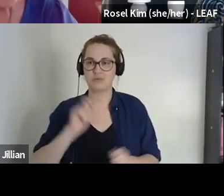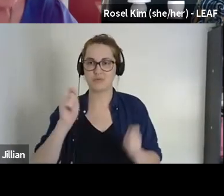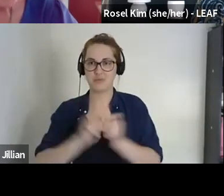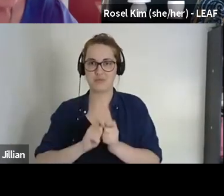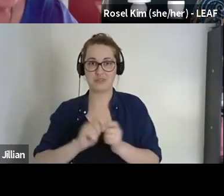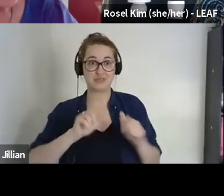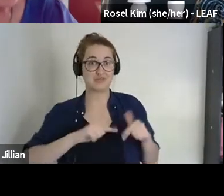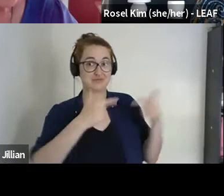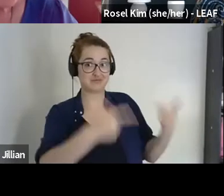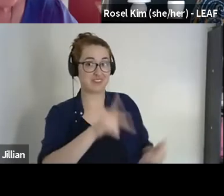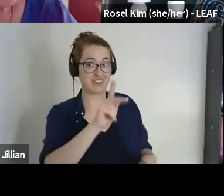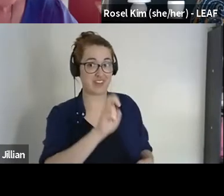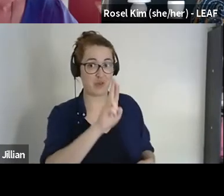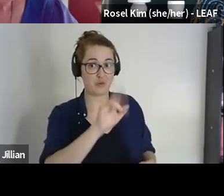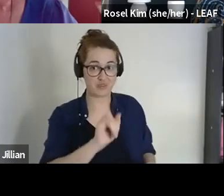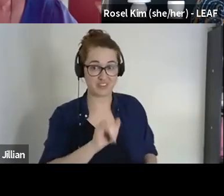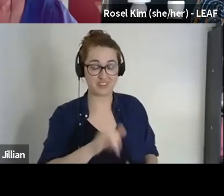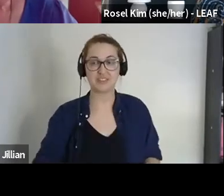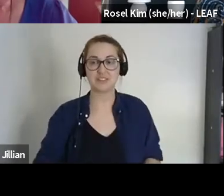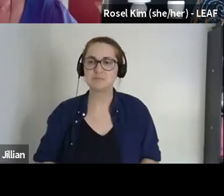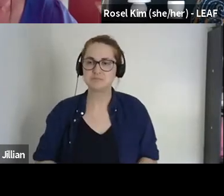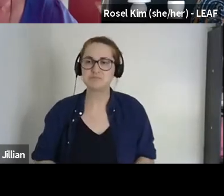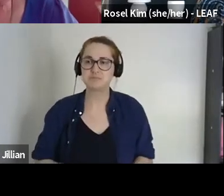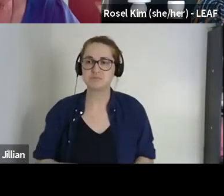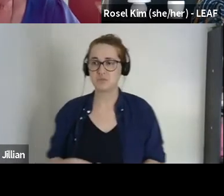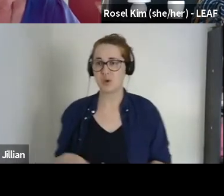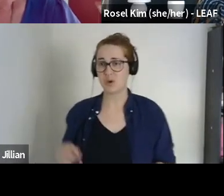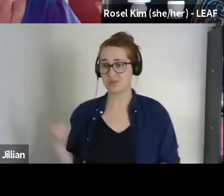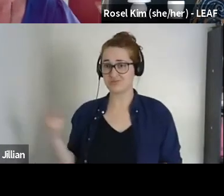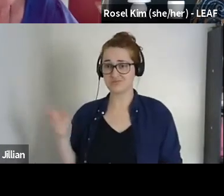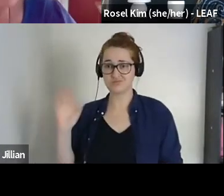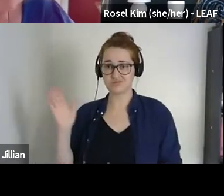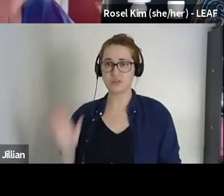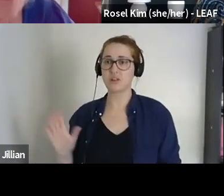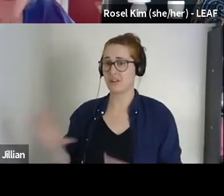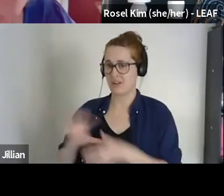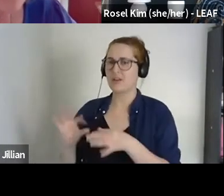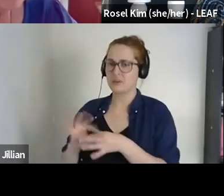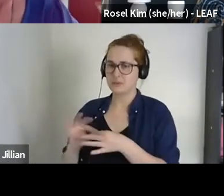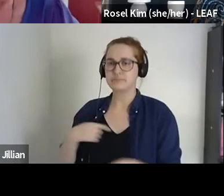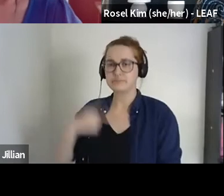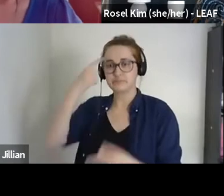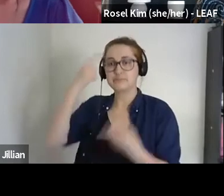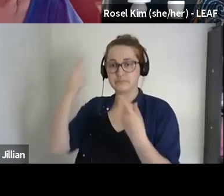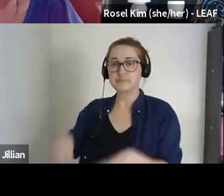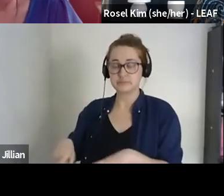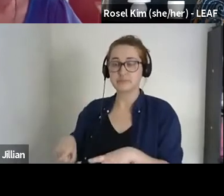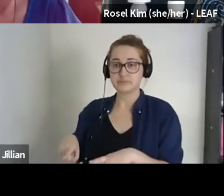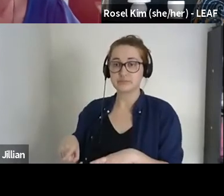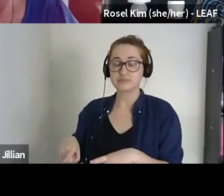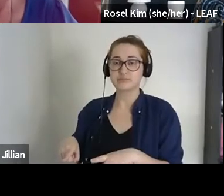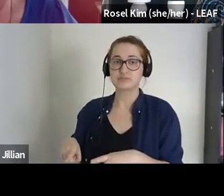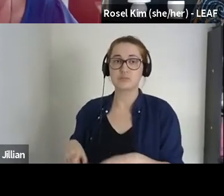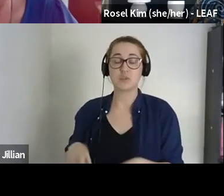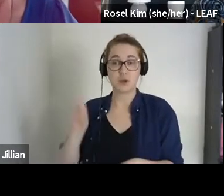Well, I certainly want to echo what Roselle and Bonnie, their comments. I think, from a disability